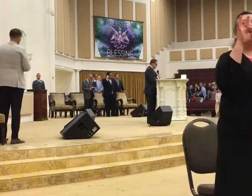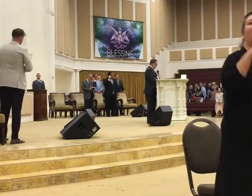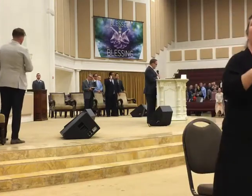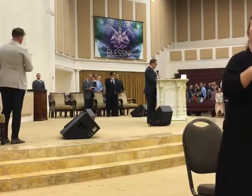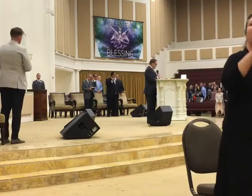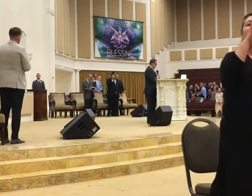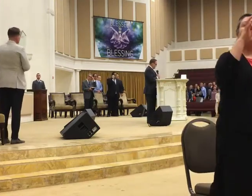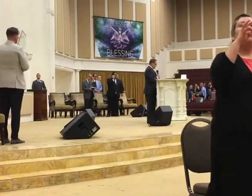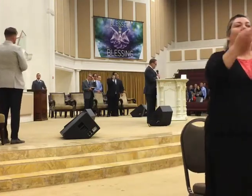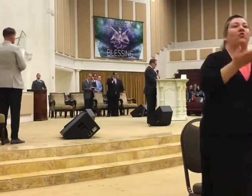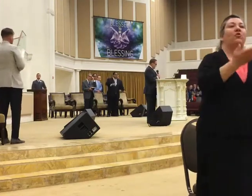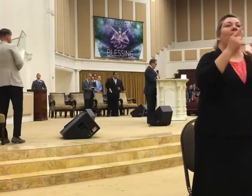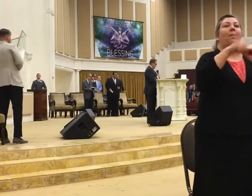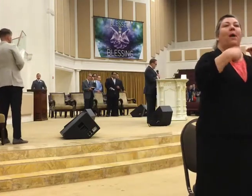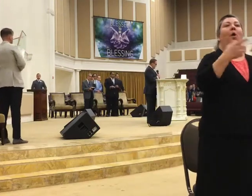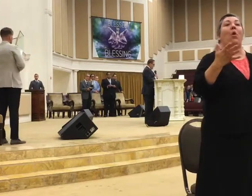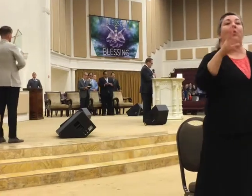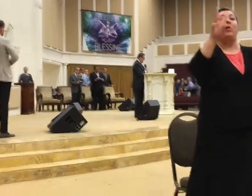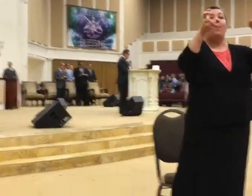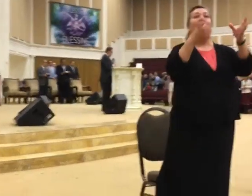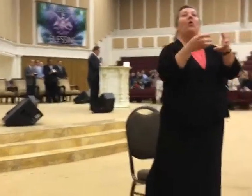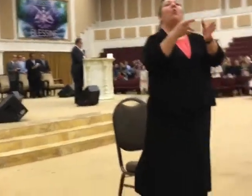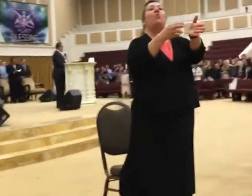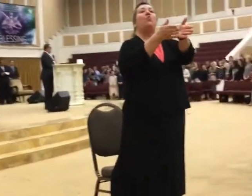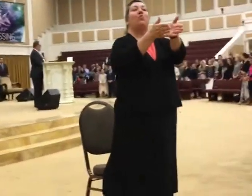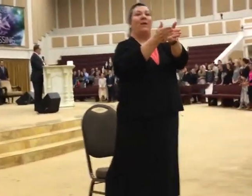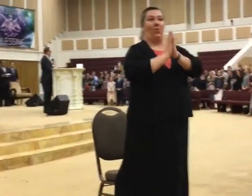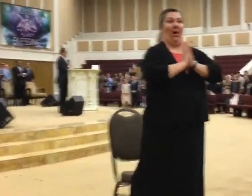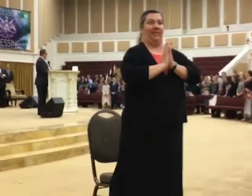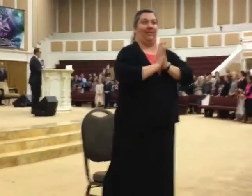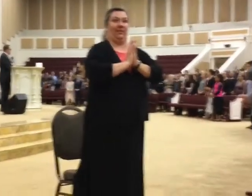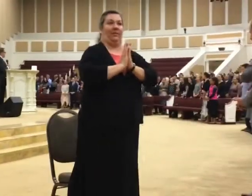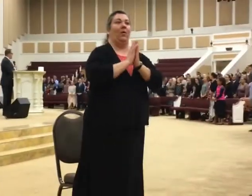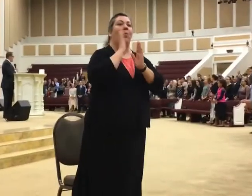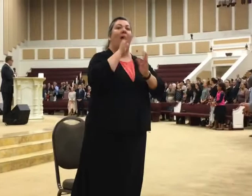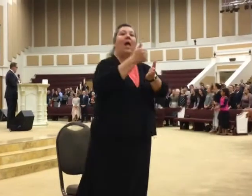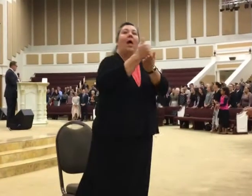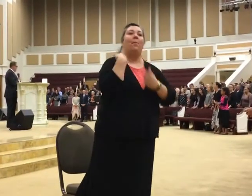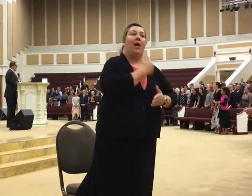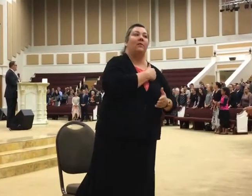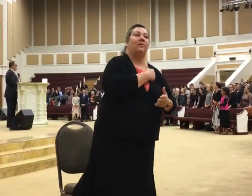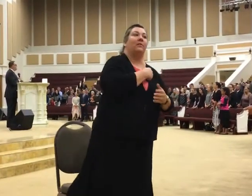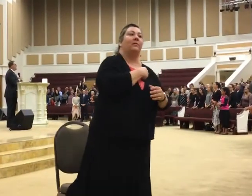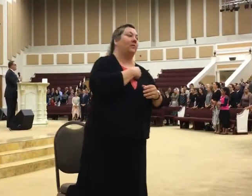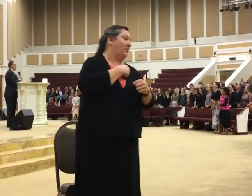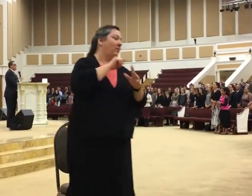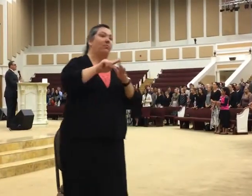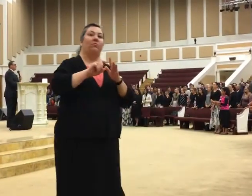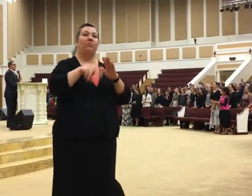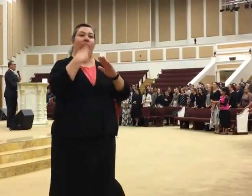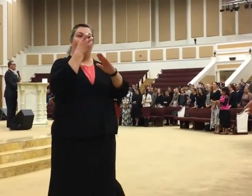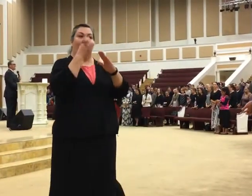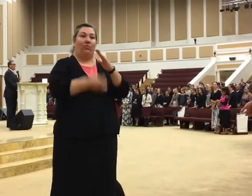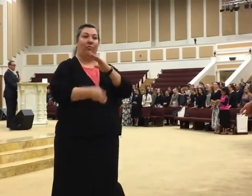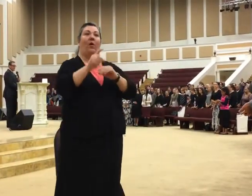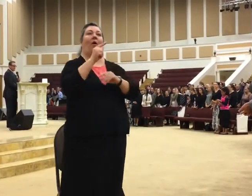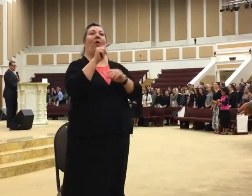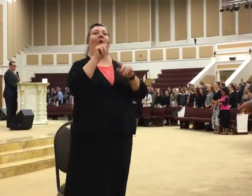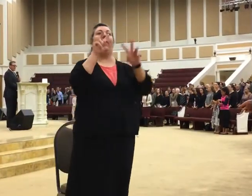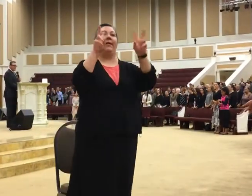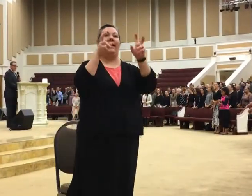by request. And it is going to be helping us launch into our theme for